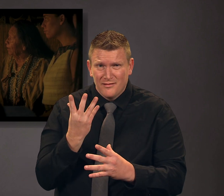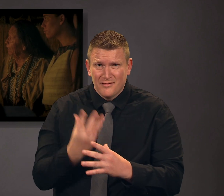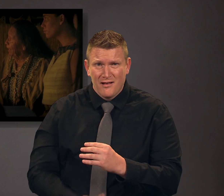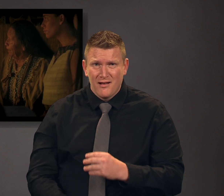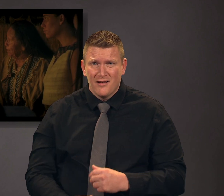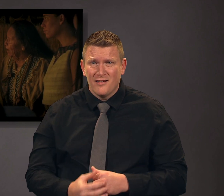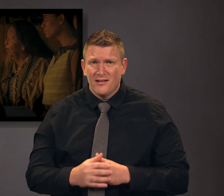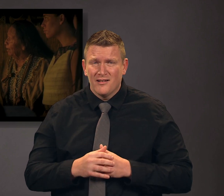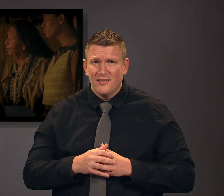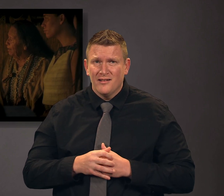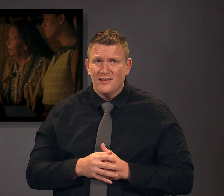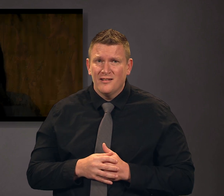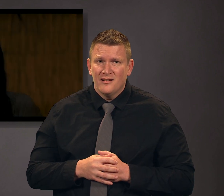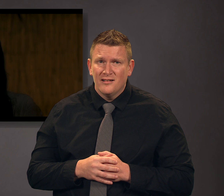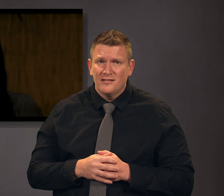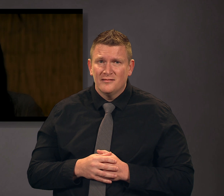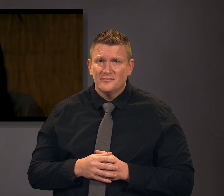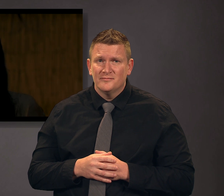Our king is gone.